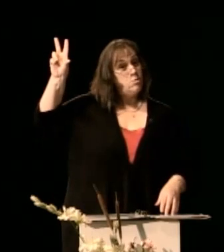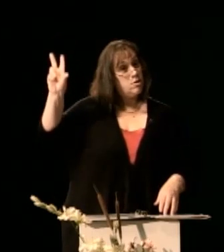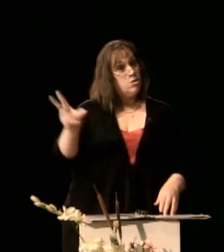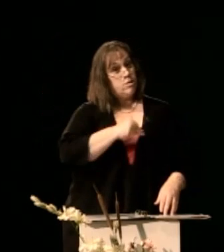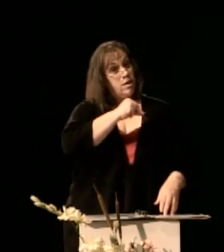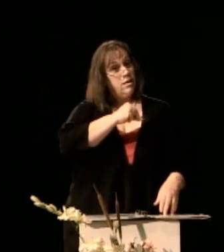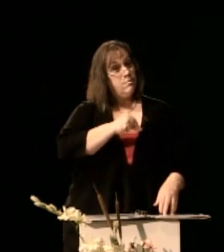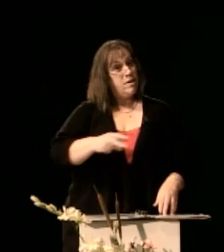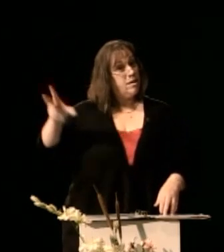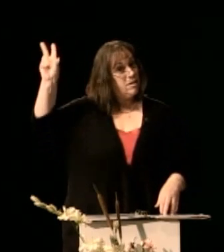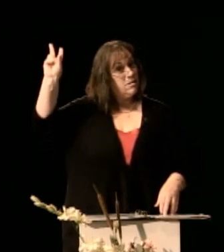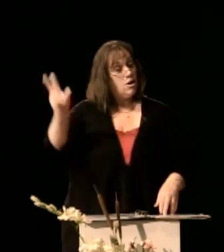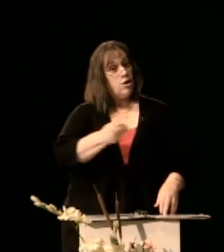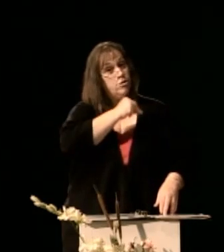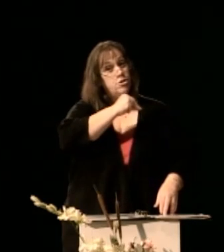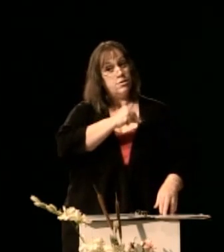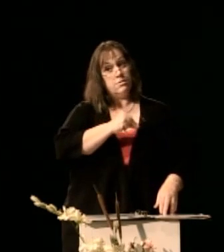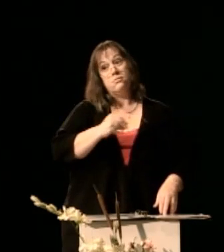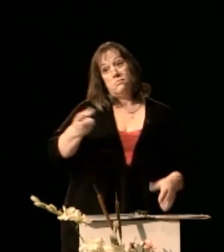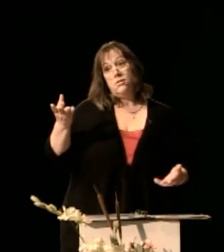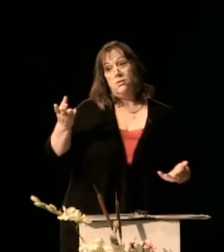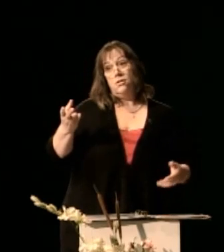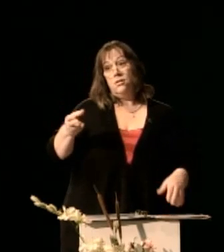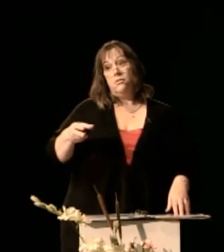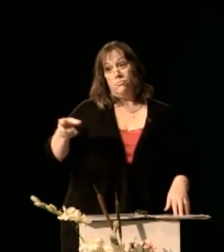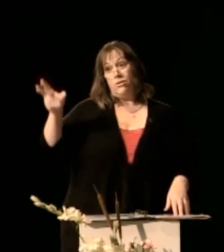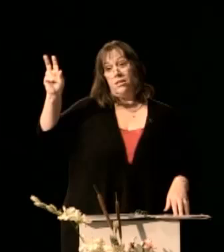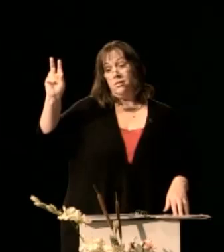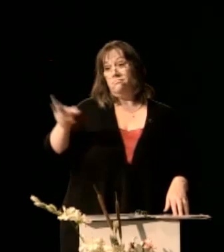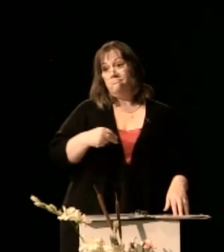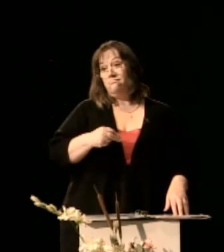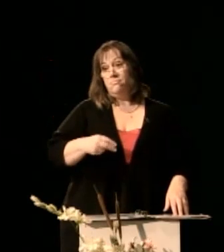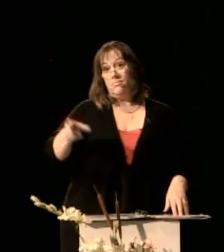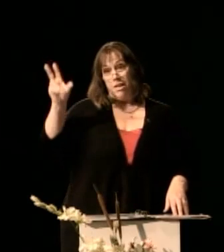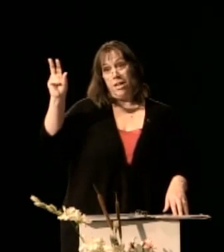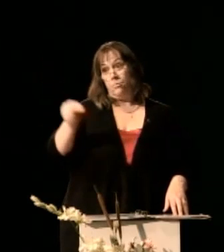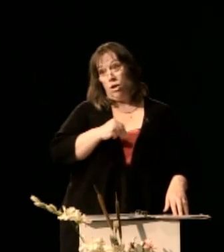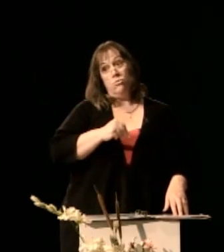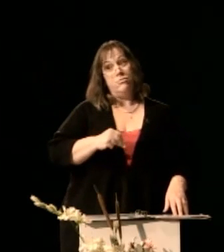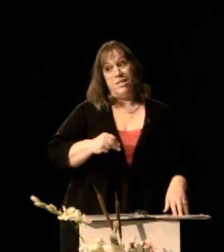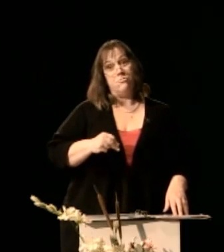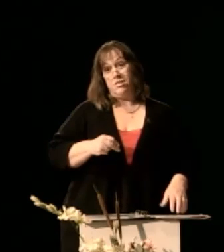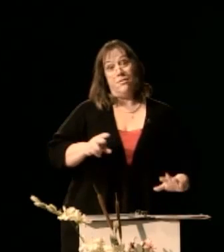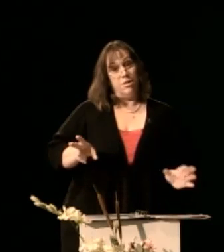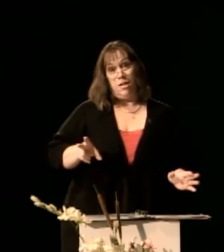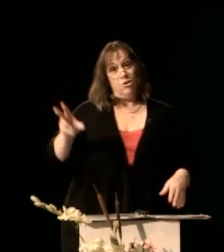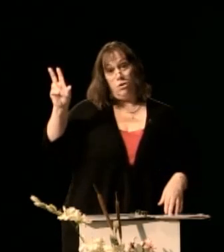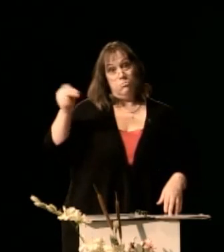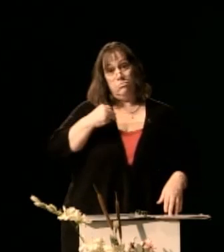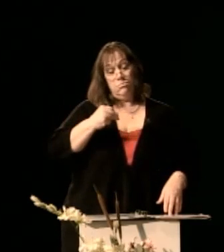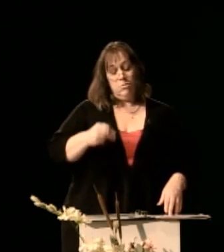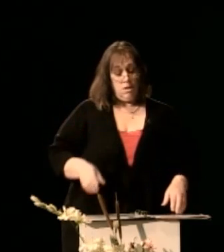doing that. Making it large is really letting them know. That's definitely no.